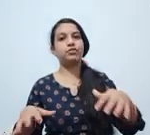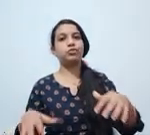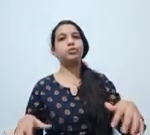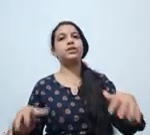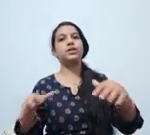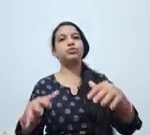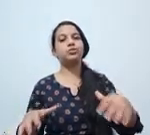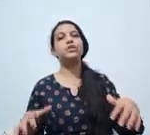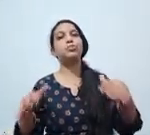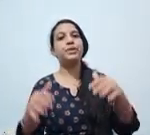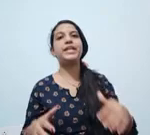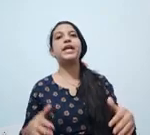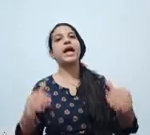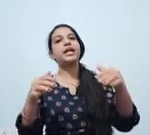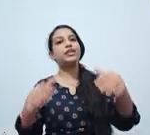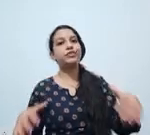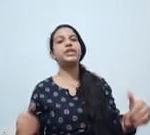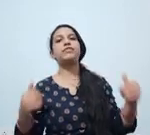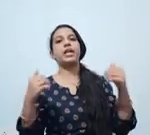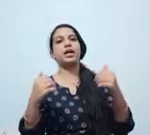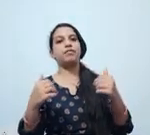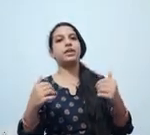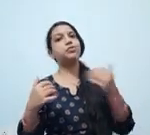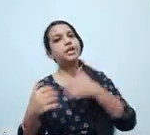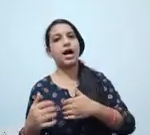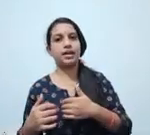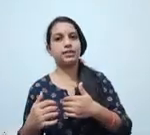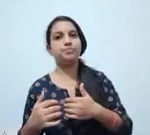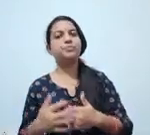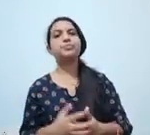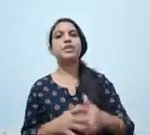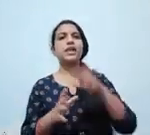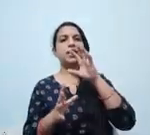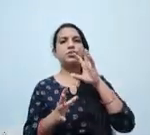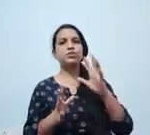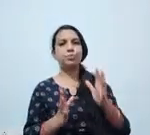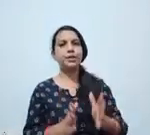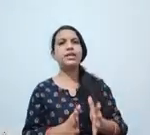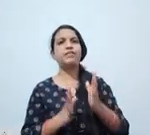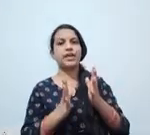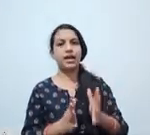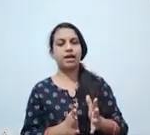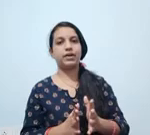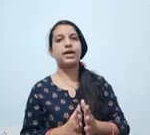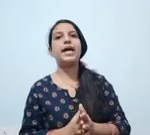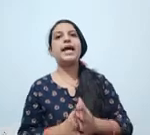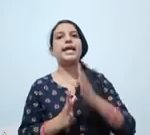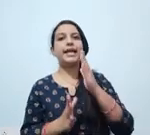through the superior and inferior vena cava to the heart. Now, the superior vena cava, it